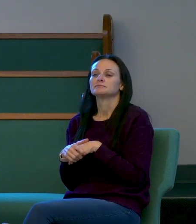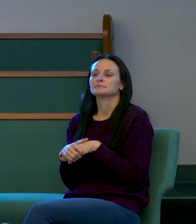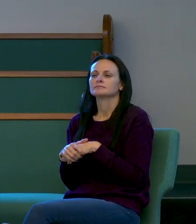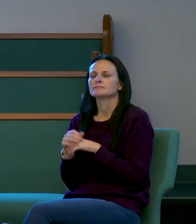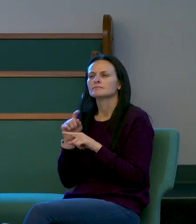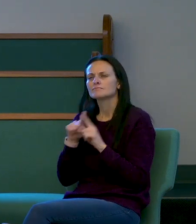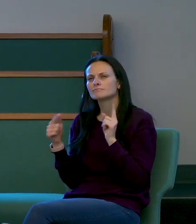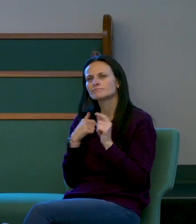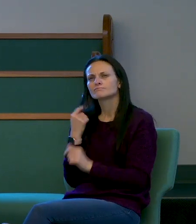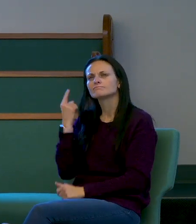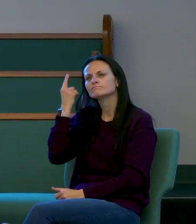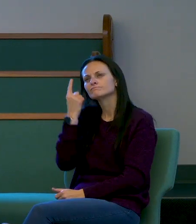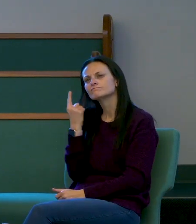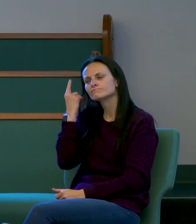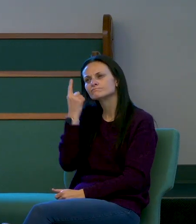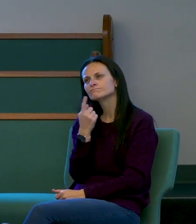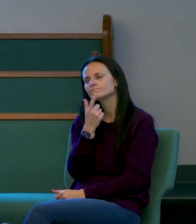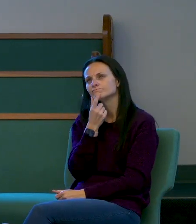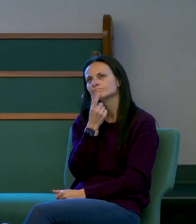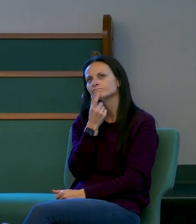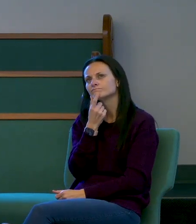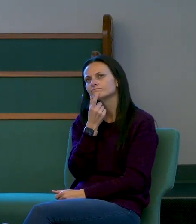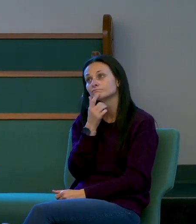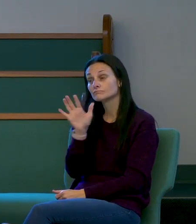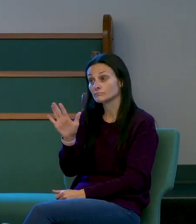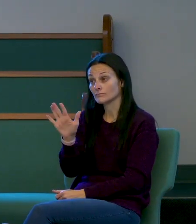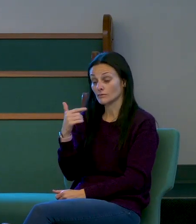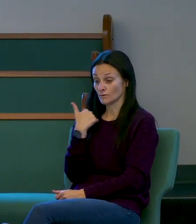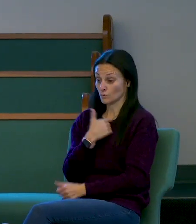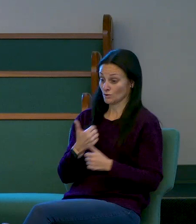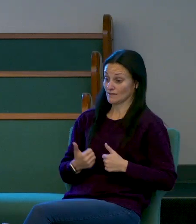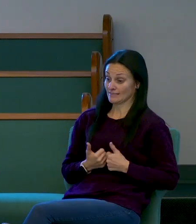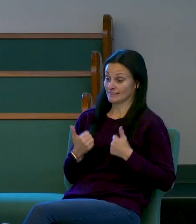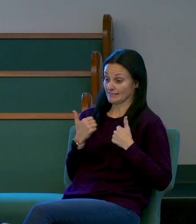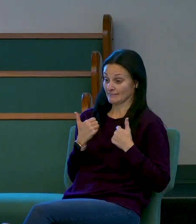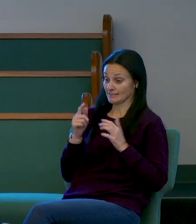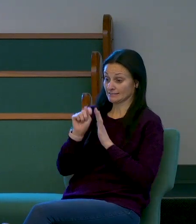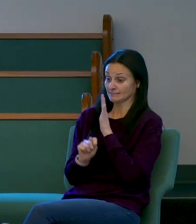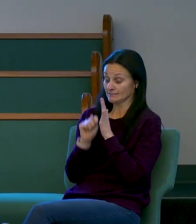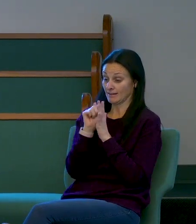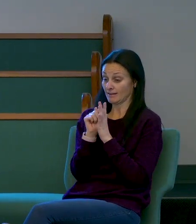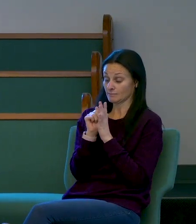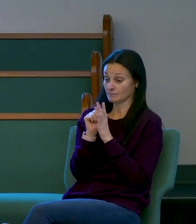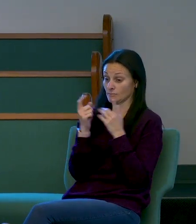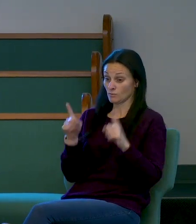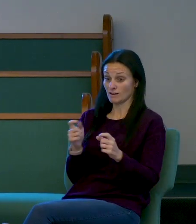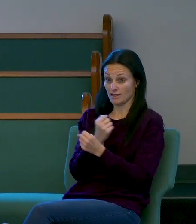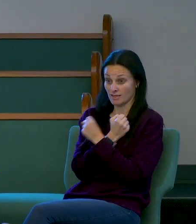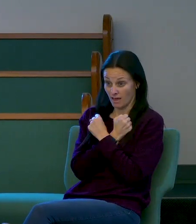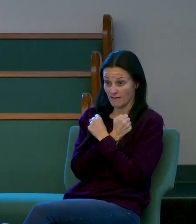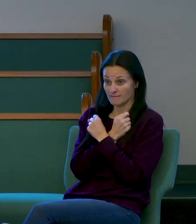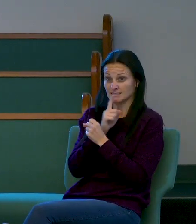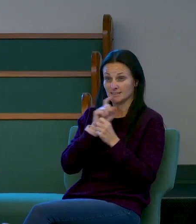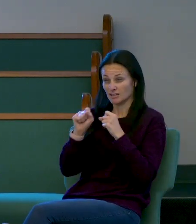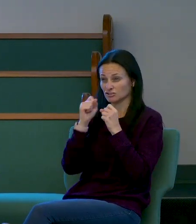But it makes me wonder, are we living in a time when love is